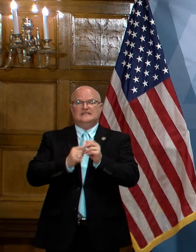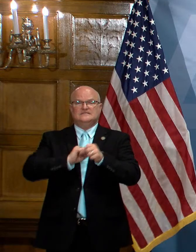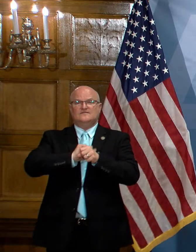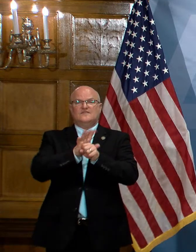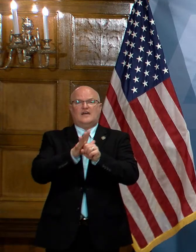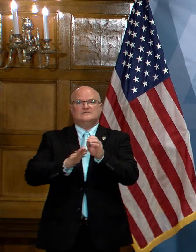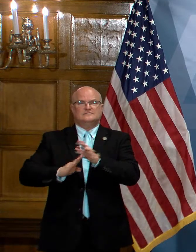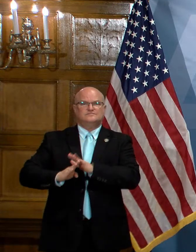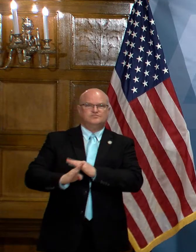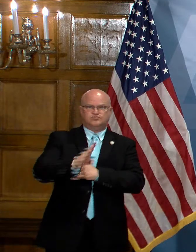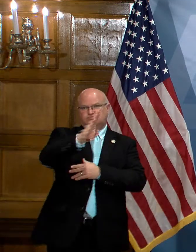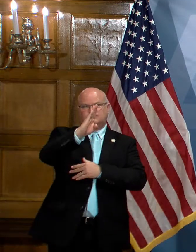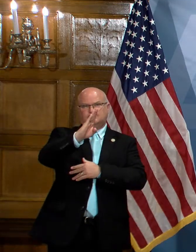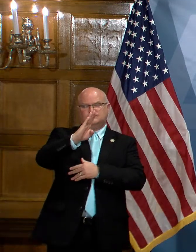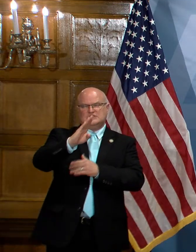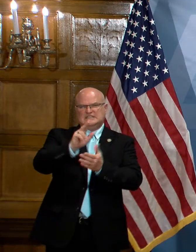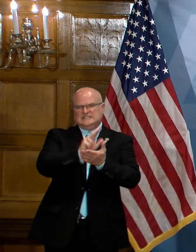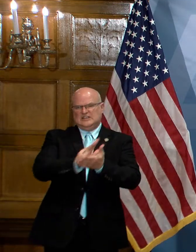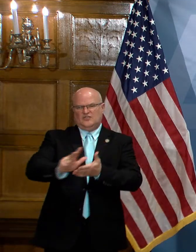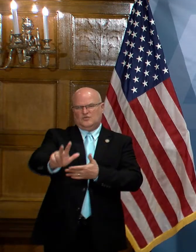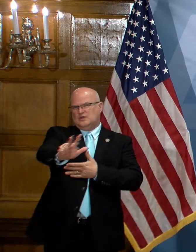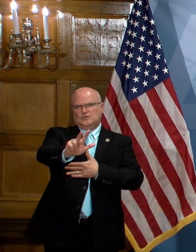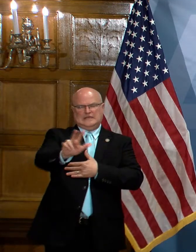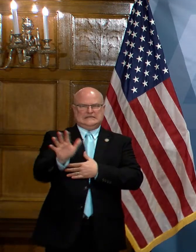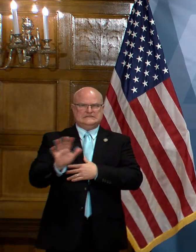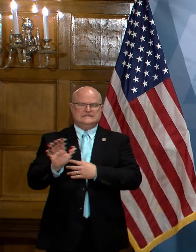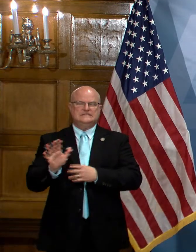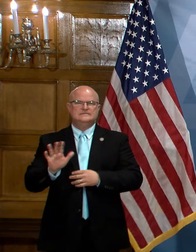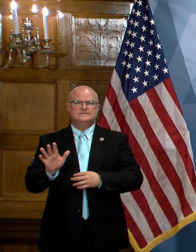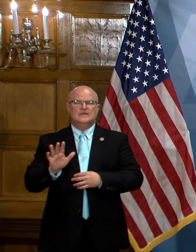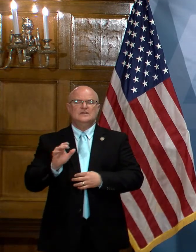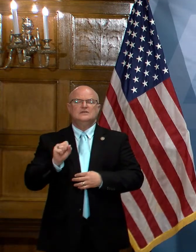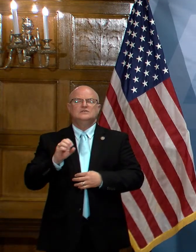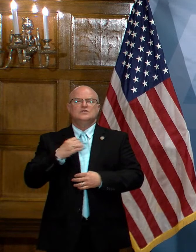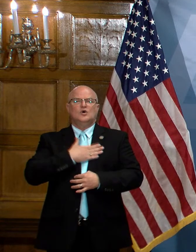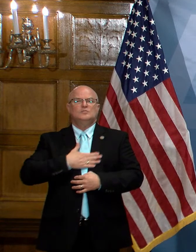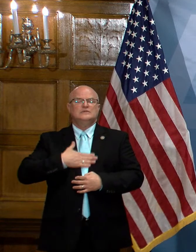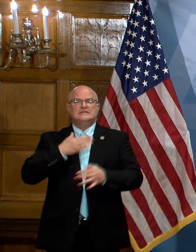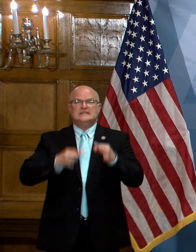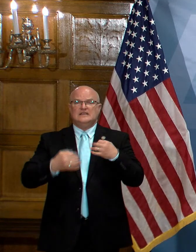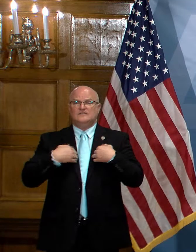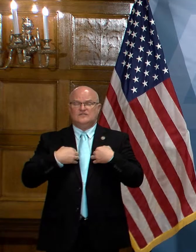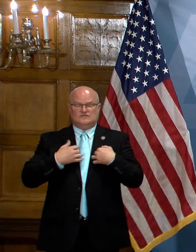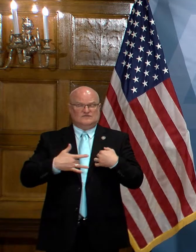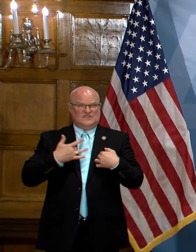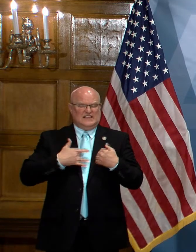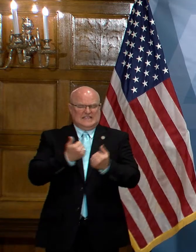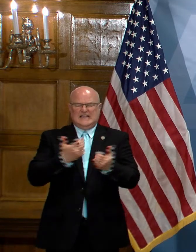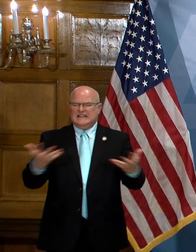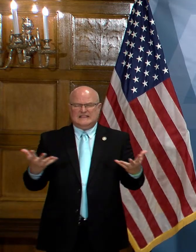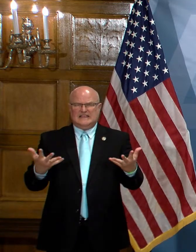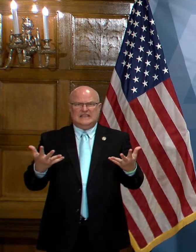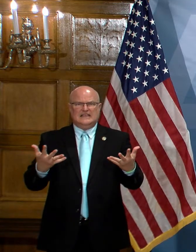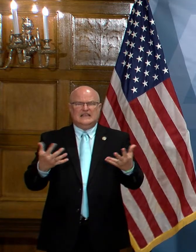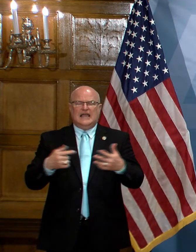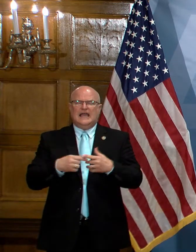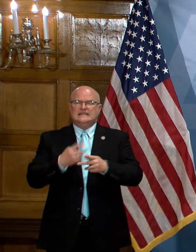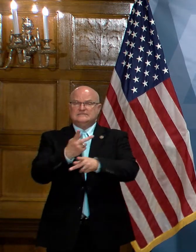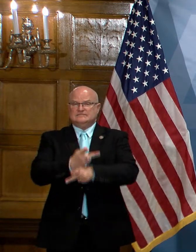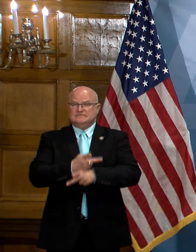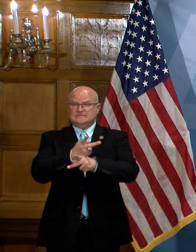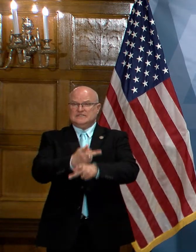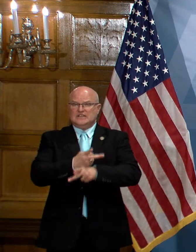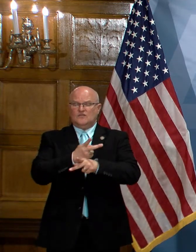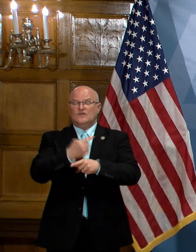to resurge in the next 3 weeks after the spring break. So please, if you have any symptoms, even as a precautionary